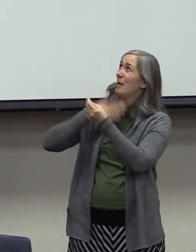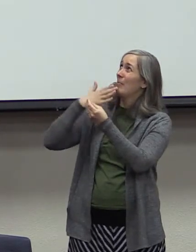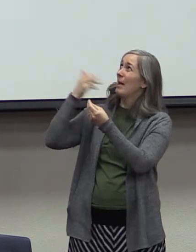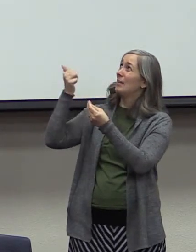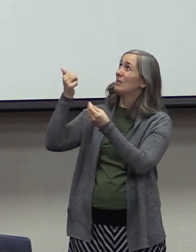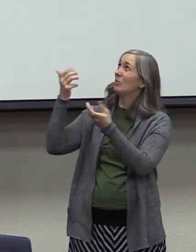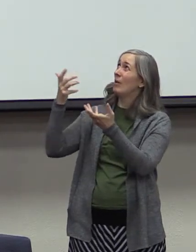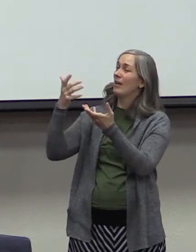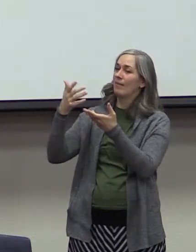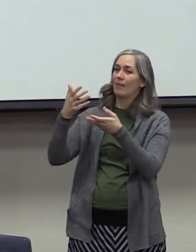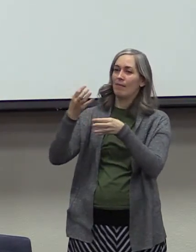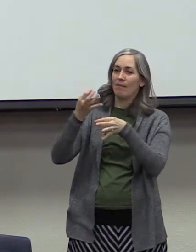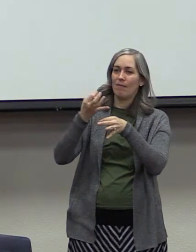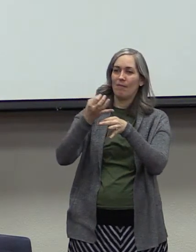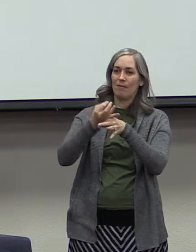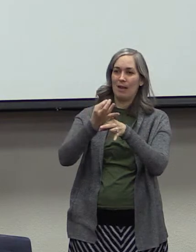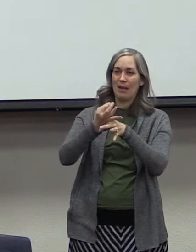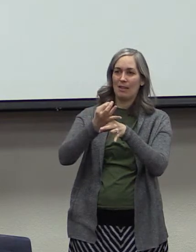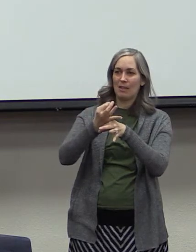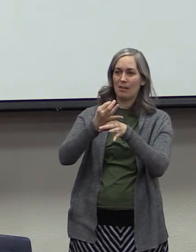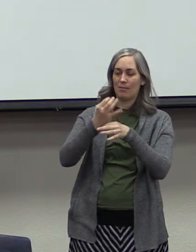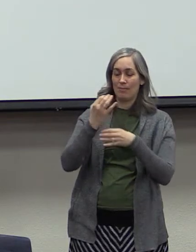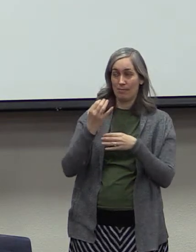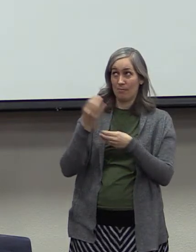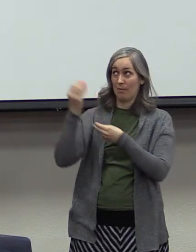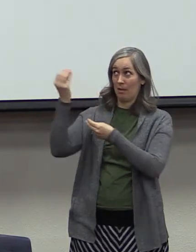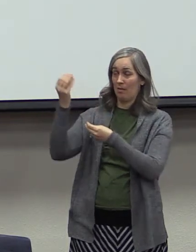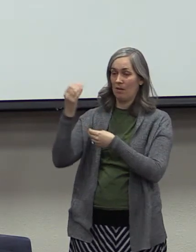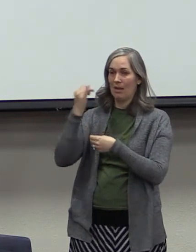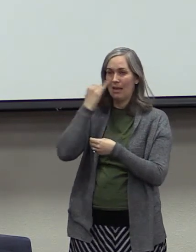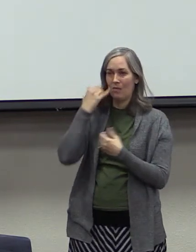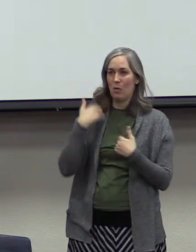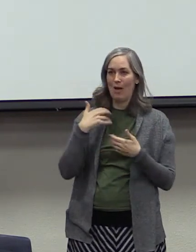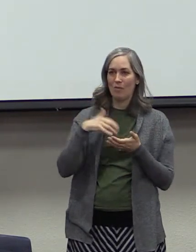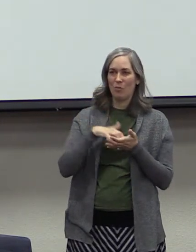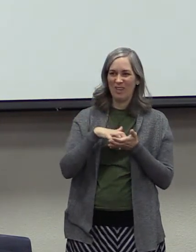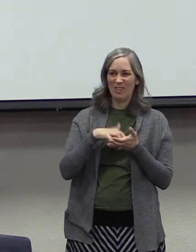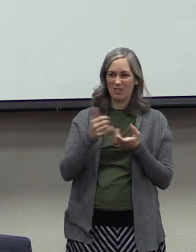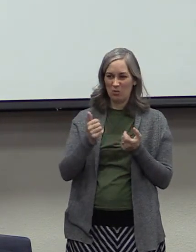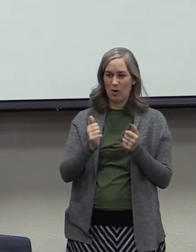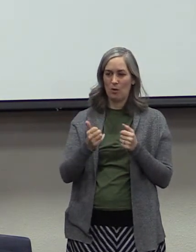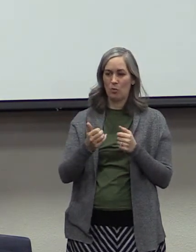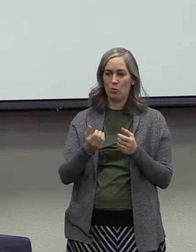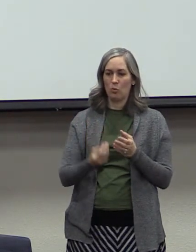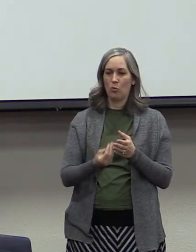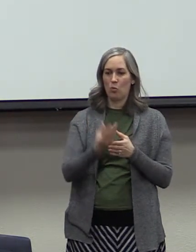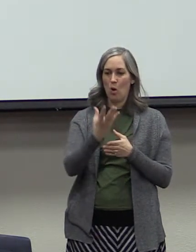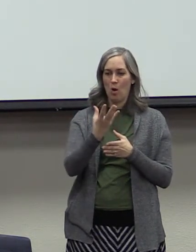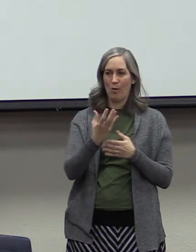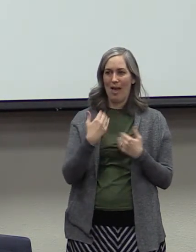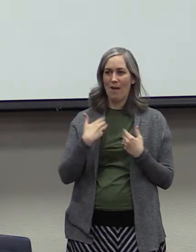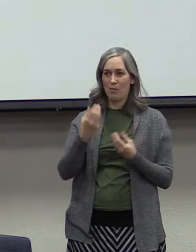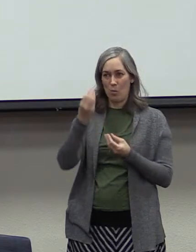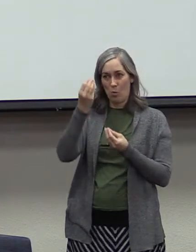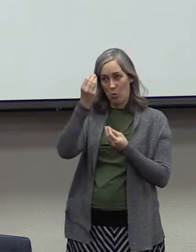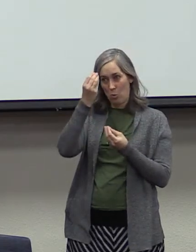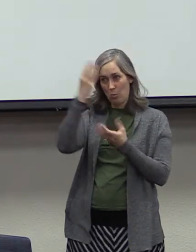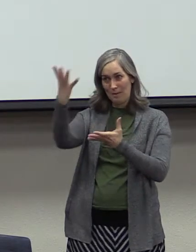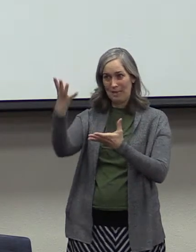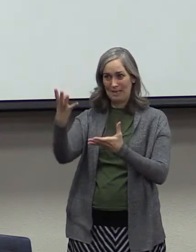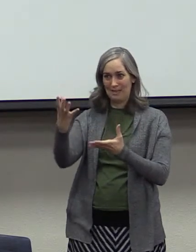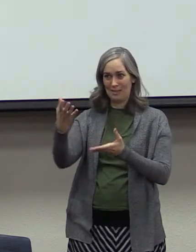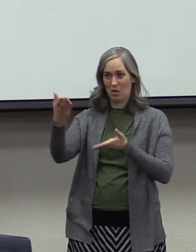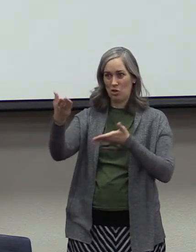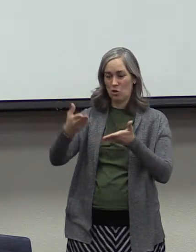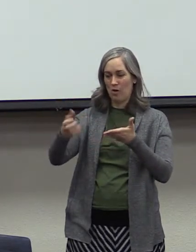faith. And where there's weakness, seek to grow in that area. Obedience. In serving others. I have a one